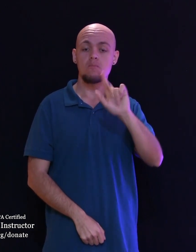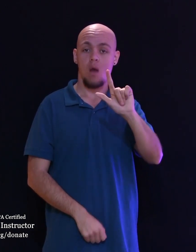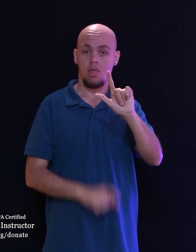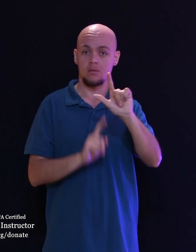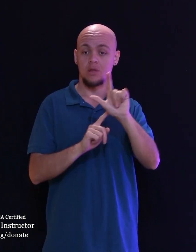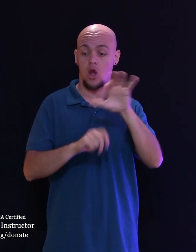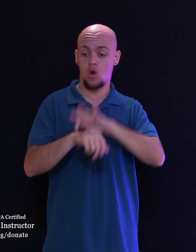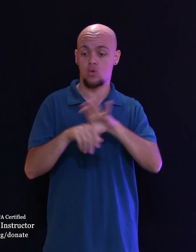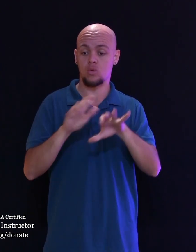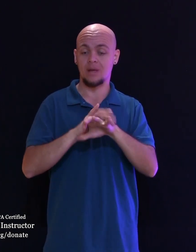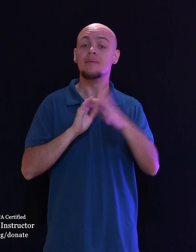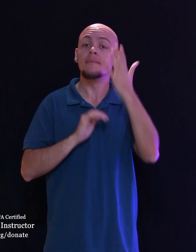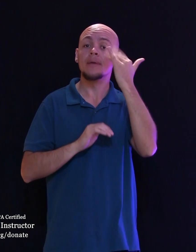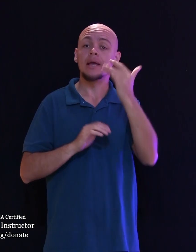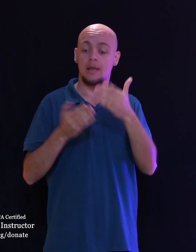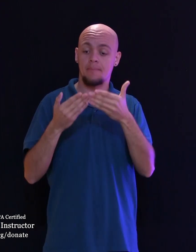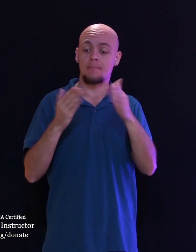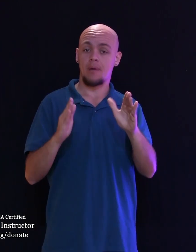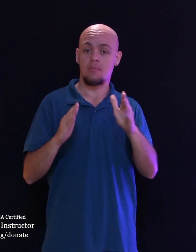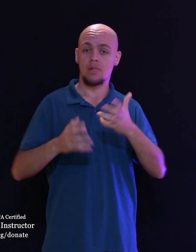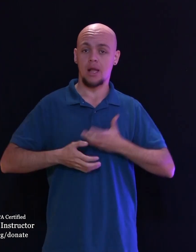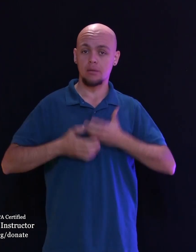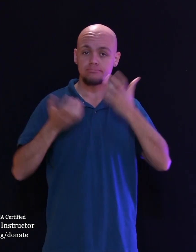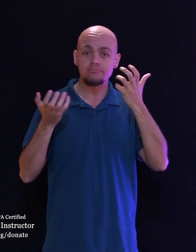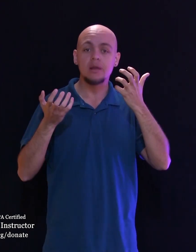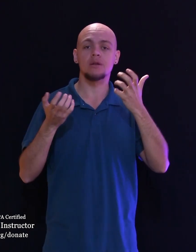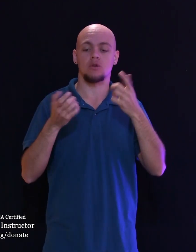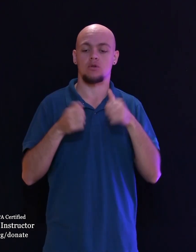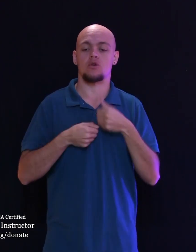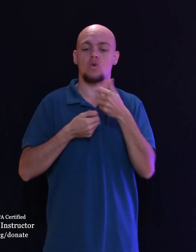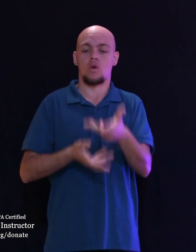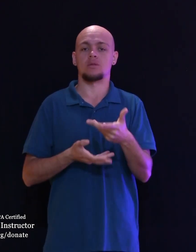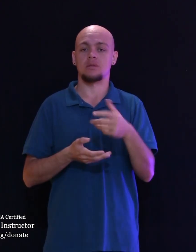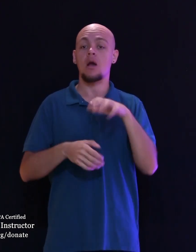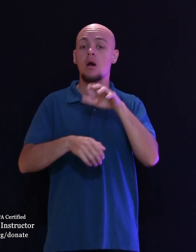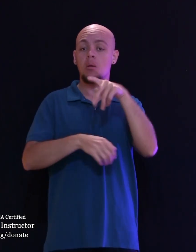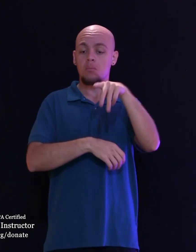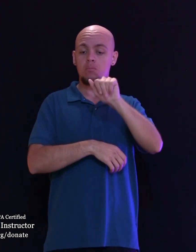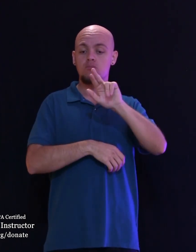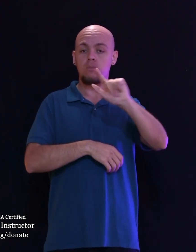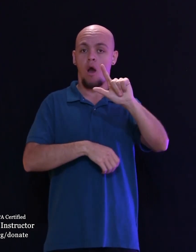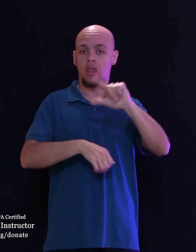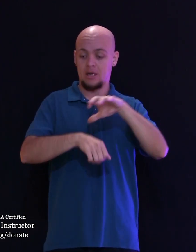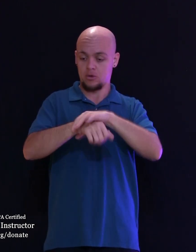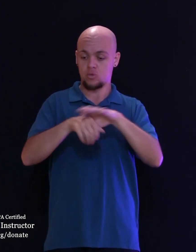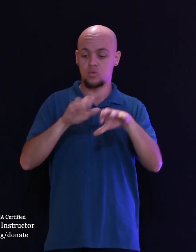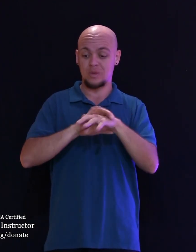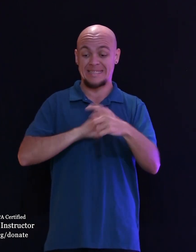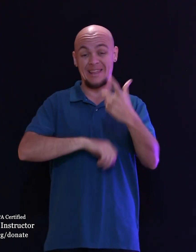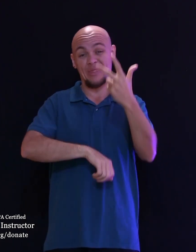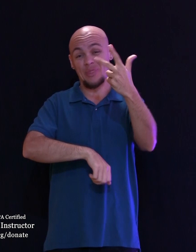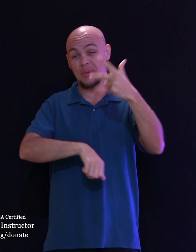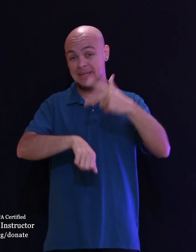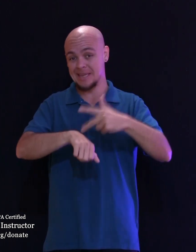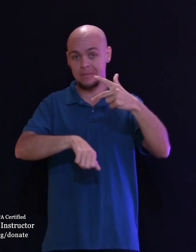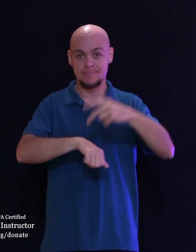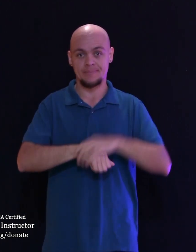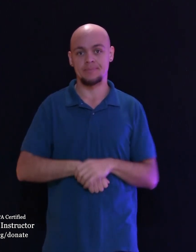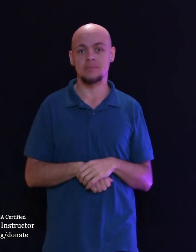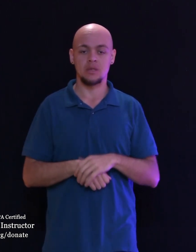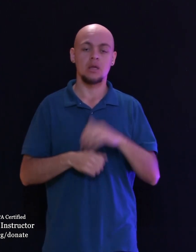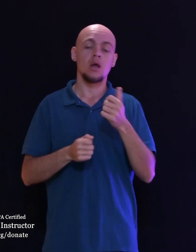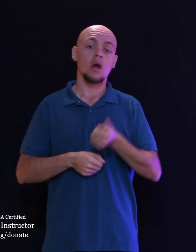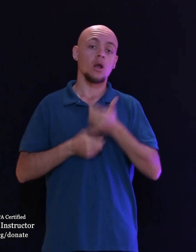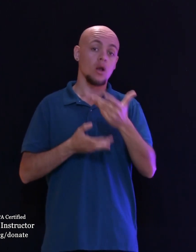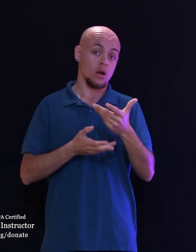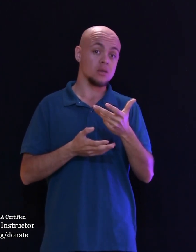He's arrested for causing a public disturbance in Acts chapter 16. He's beaten and imprisoned for that. He's arrested